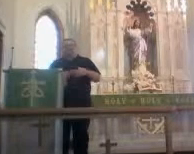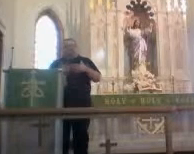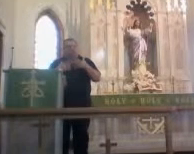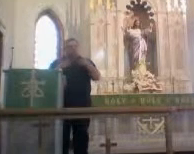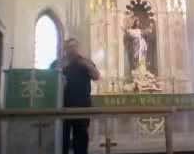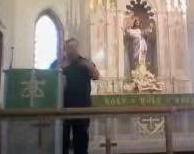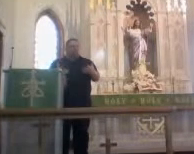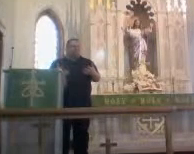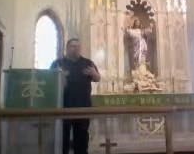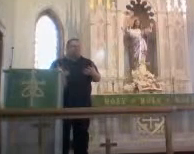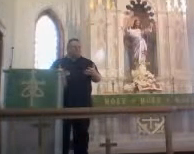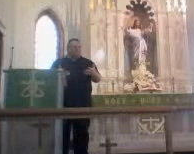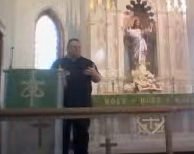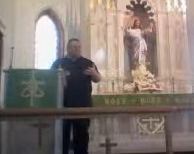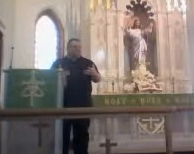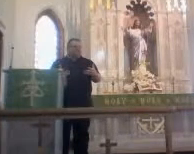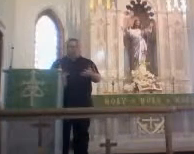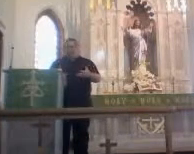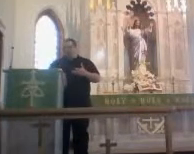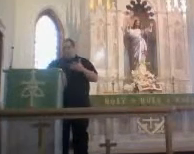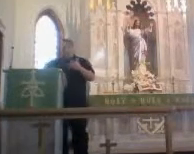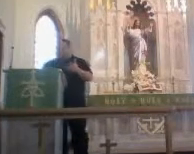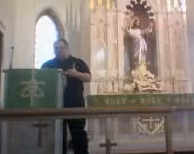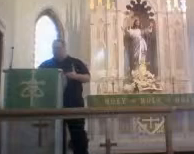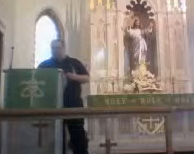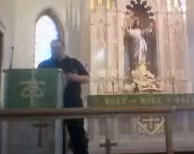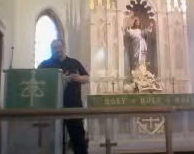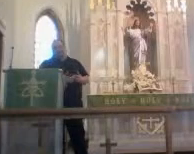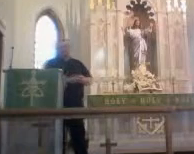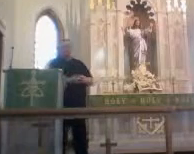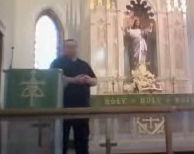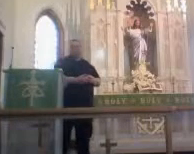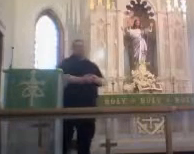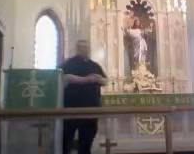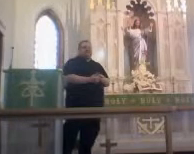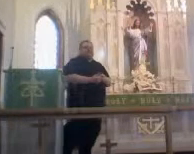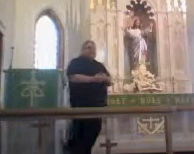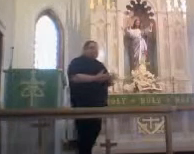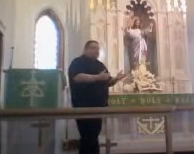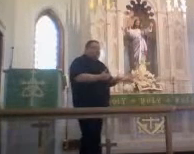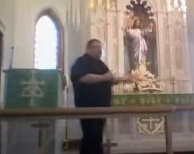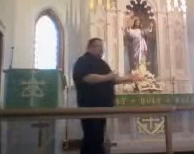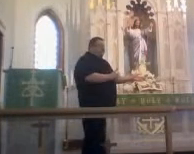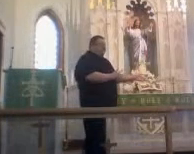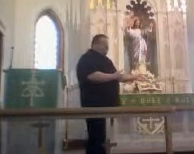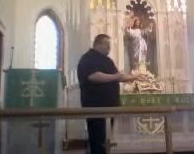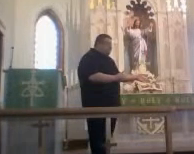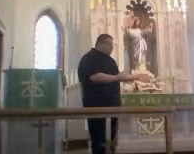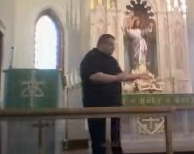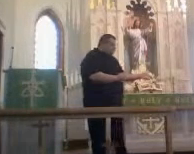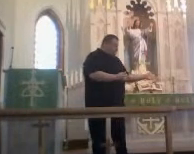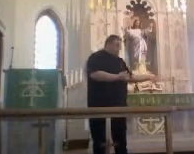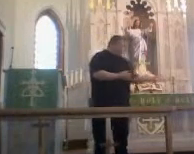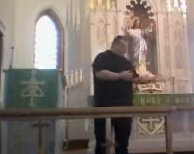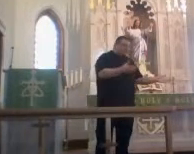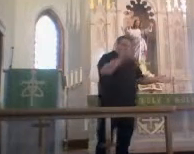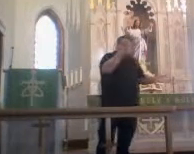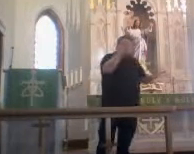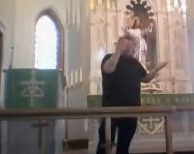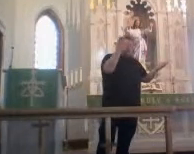me nourish you. Let me nourish you. And Elijah ate the food that the Lord, that